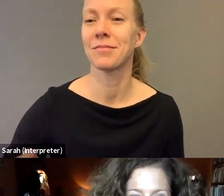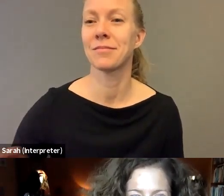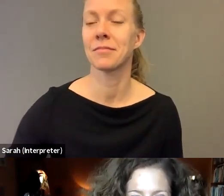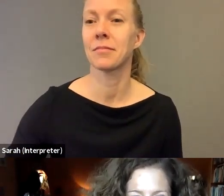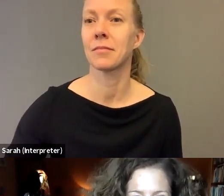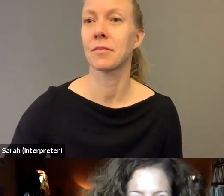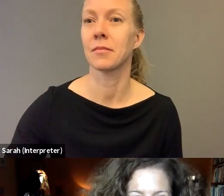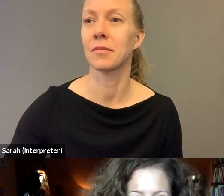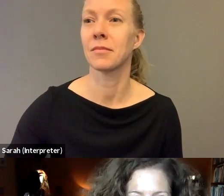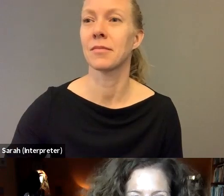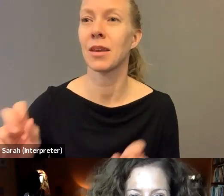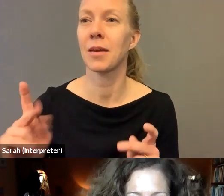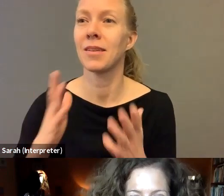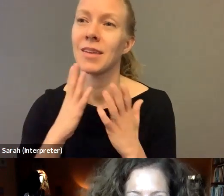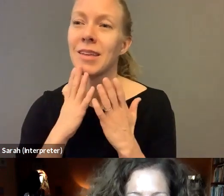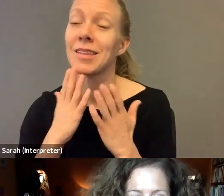they blew me away.